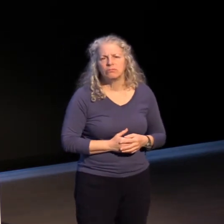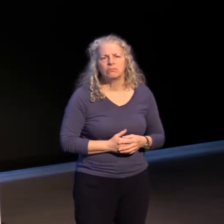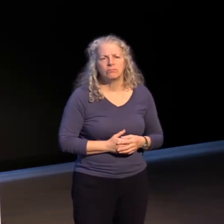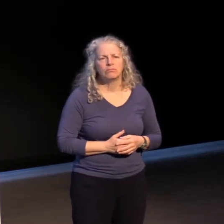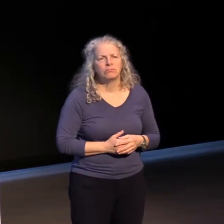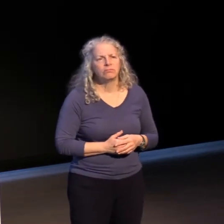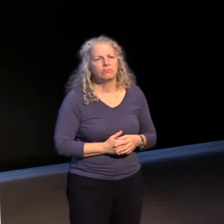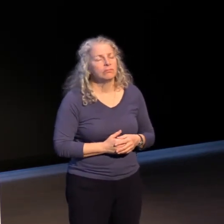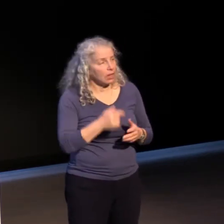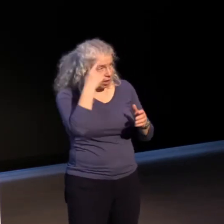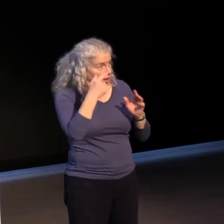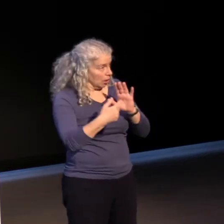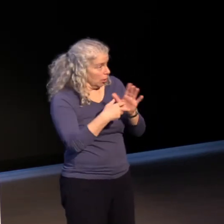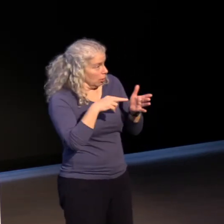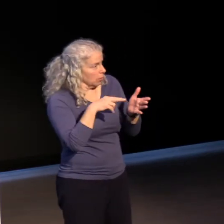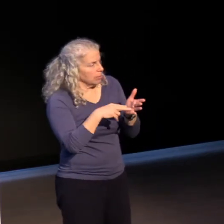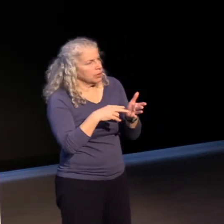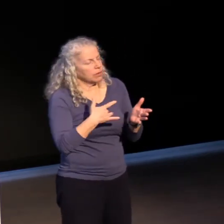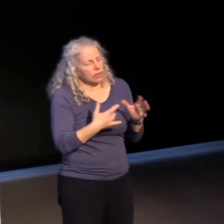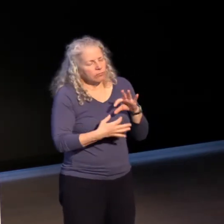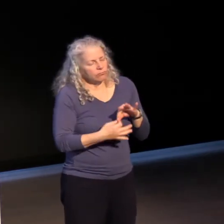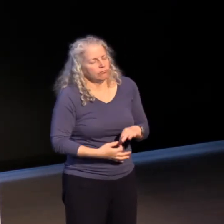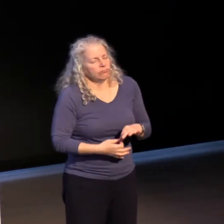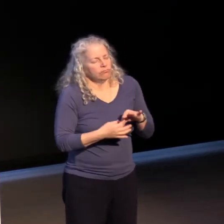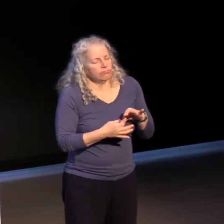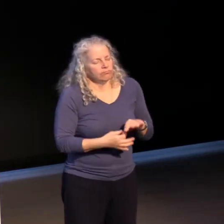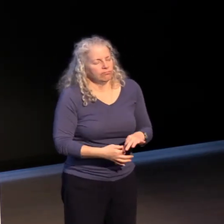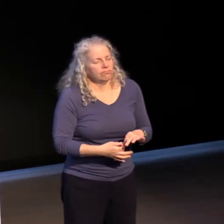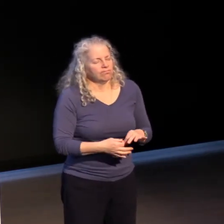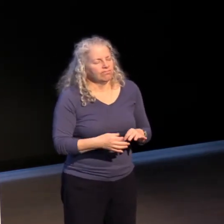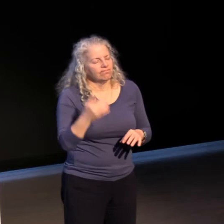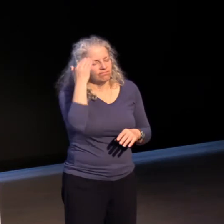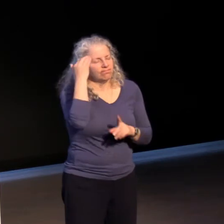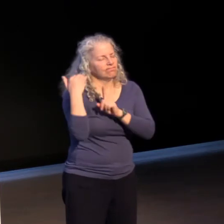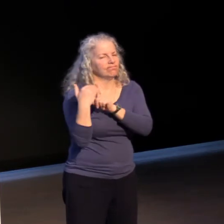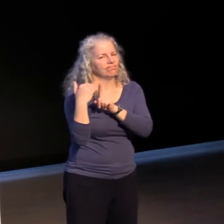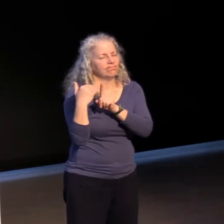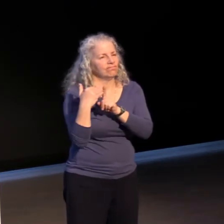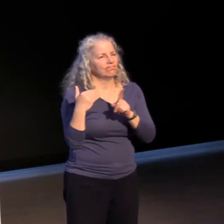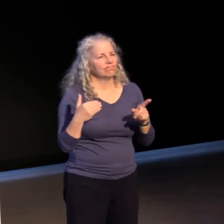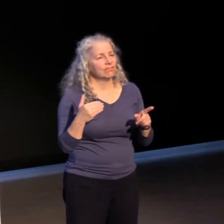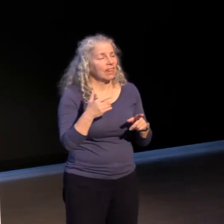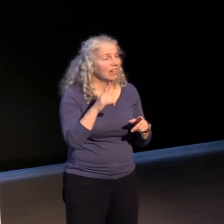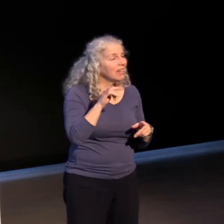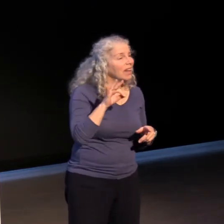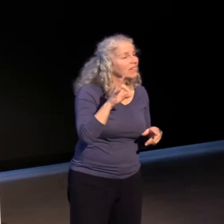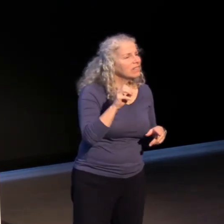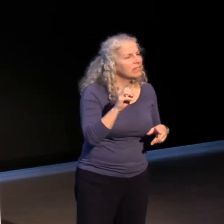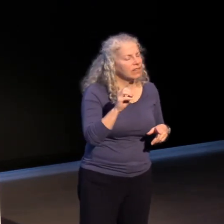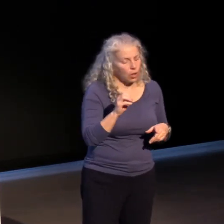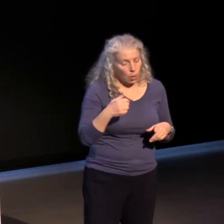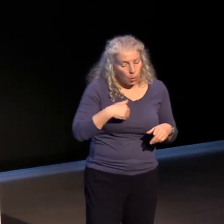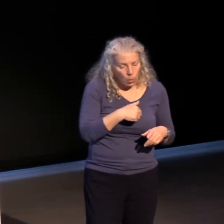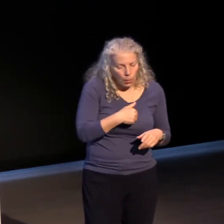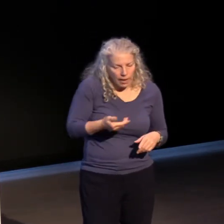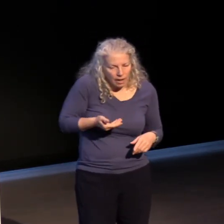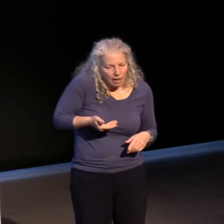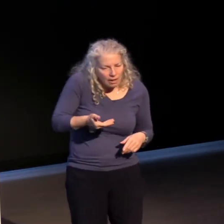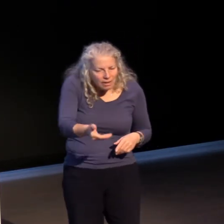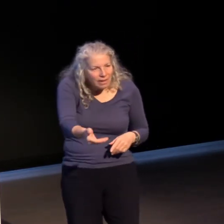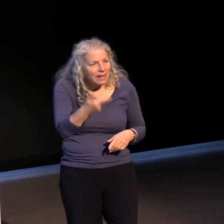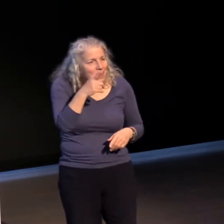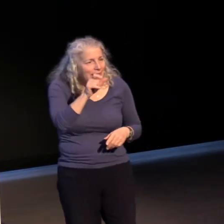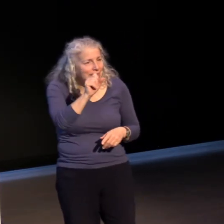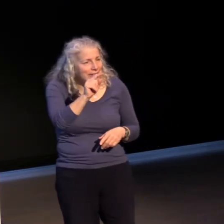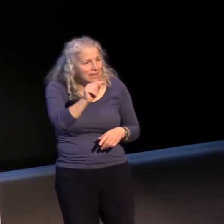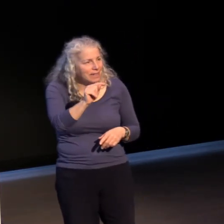Its purpose is to help center us and to remind us that in life, we are all guests or hosts, and it reminds us that we are accountable to